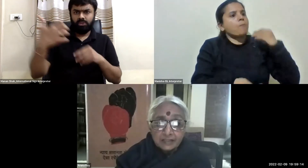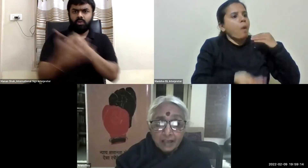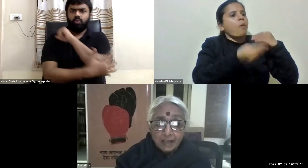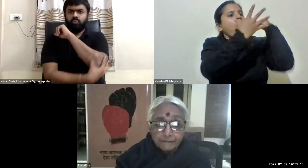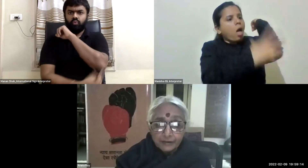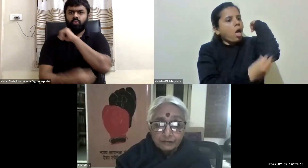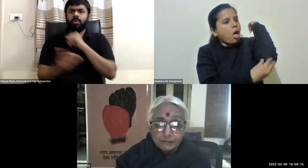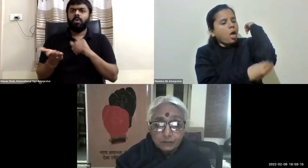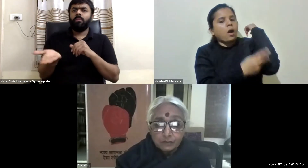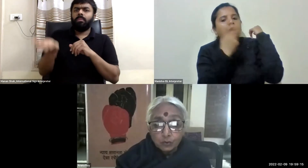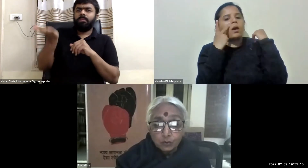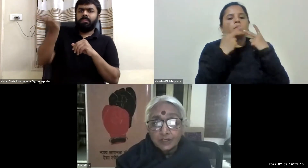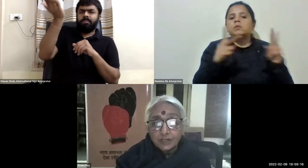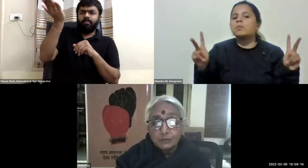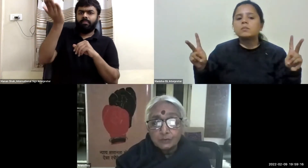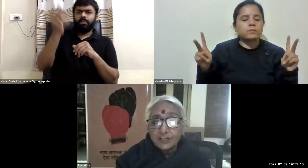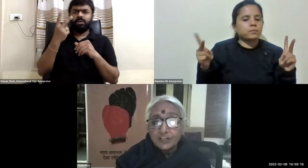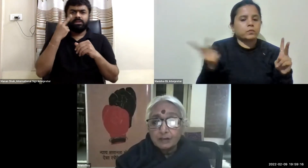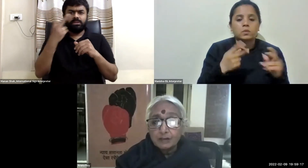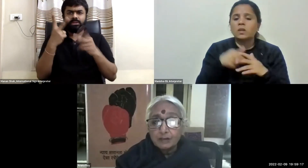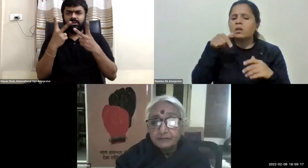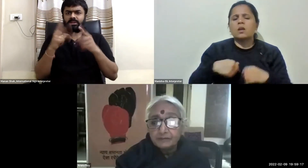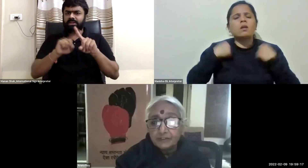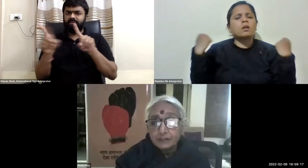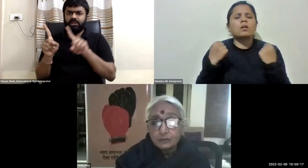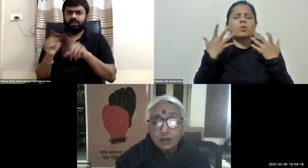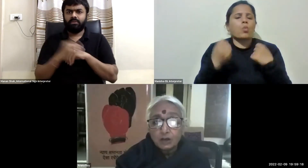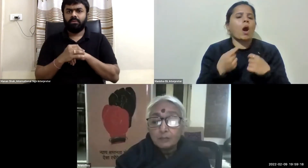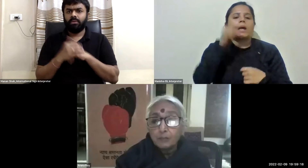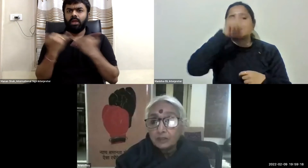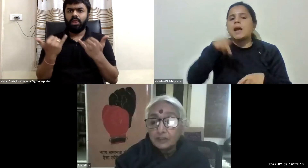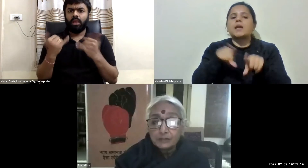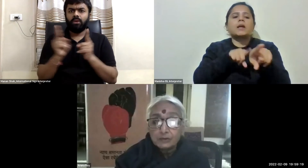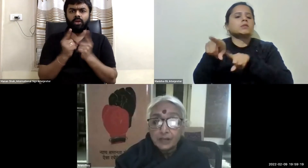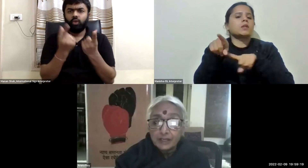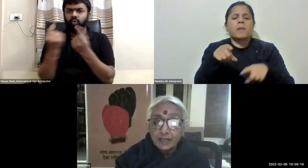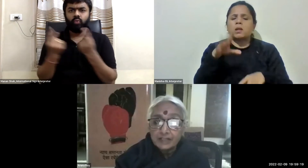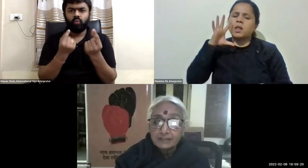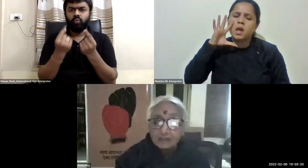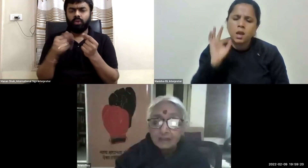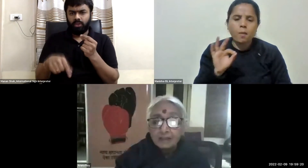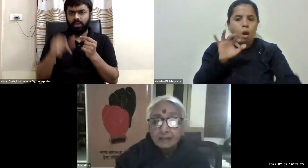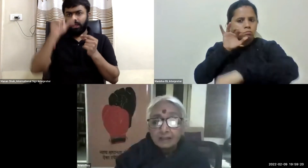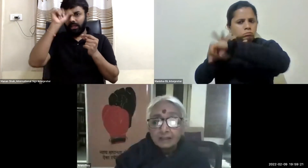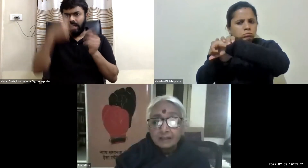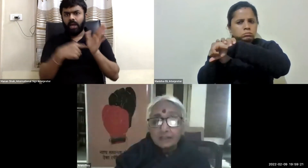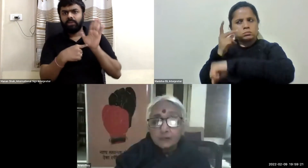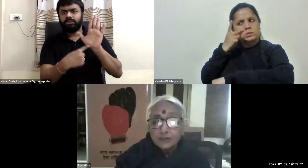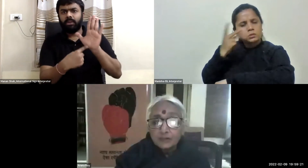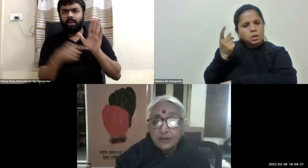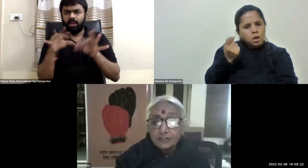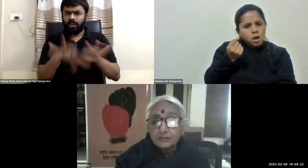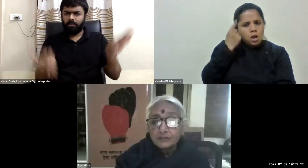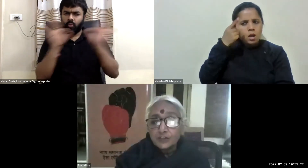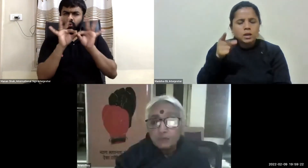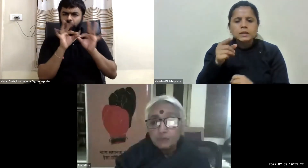This effort of mine talk to you today uses the example of India to show how important it is to recognize that the